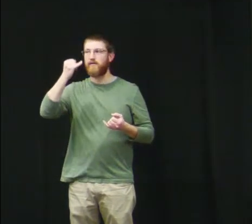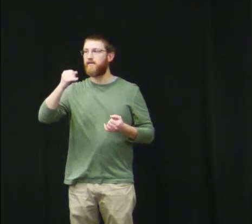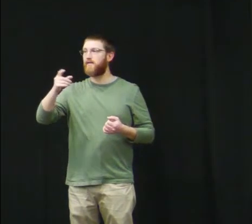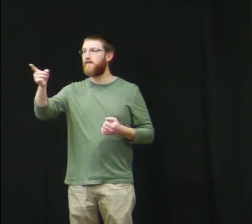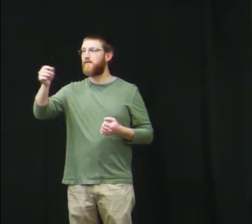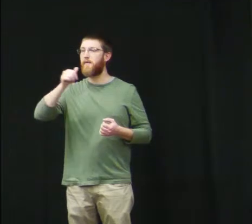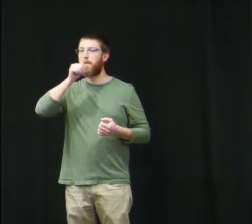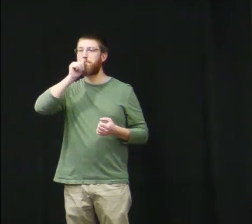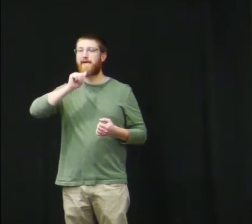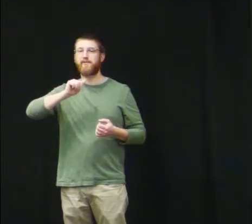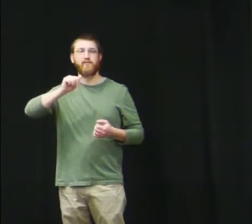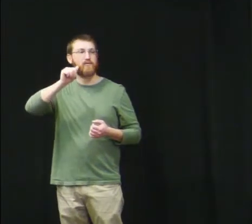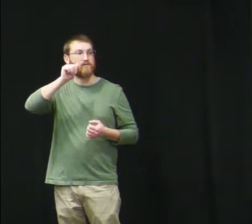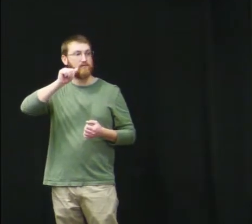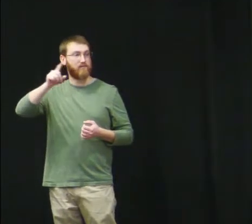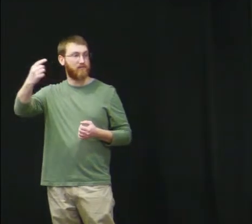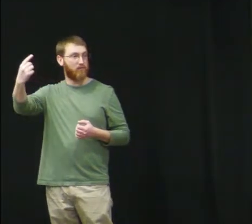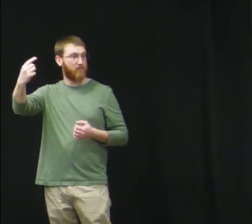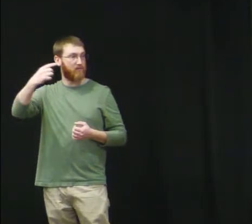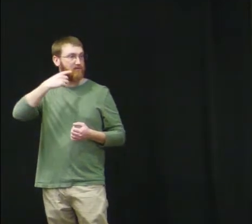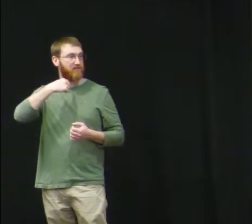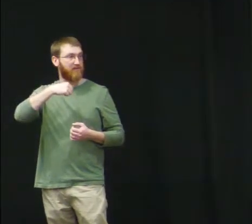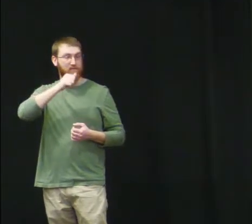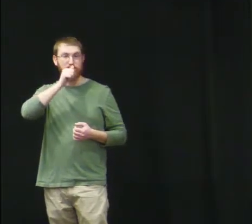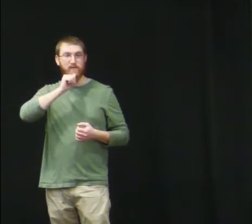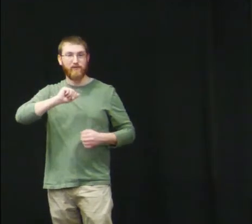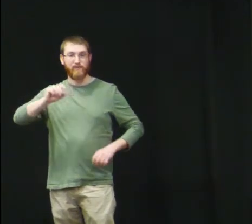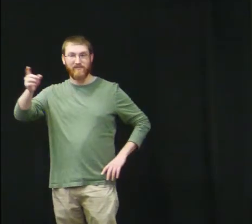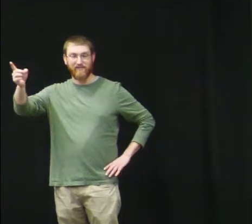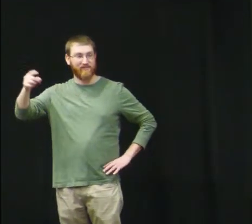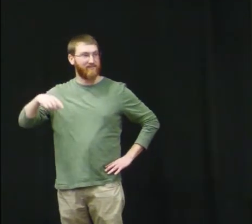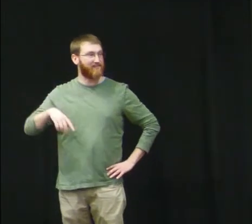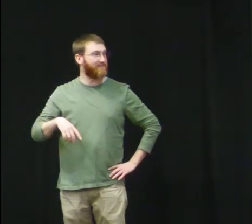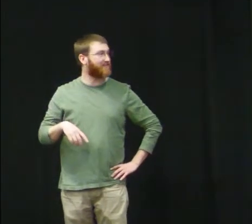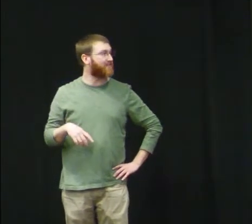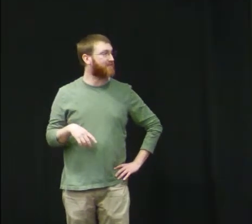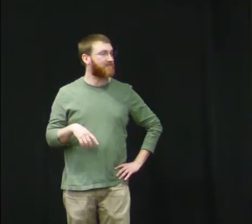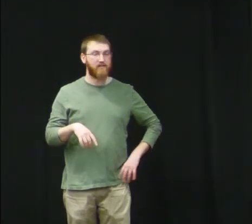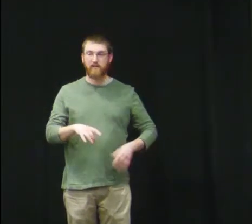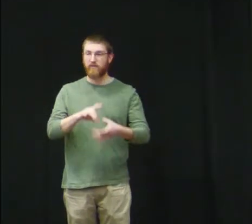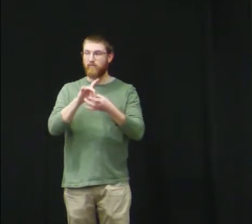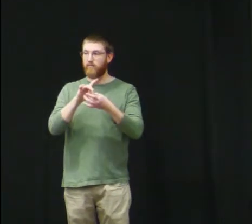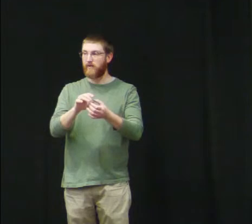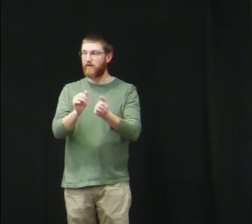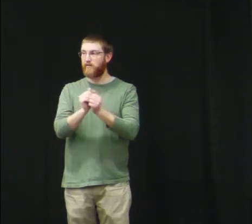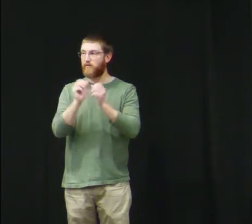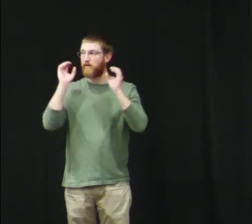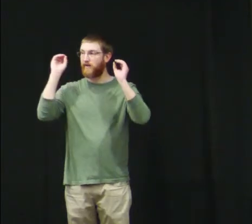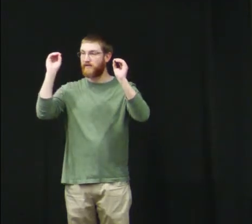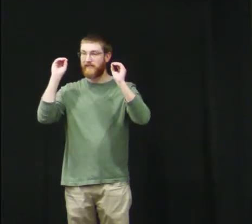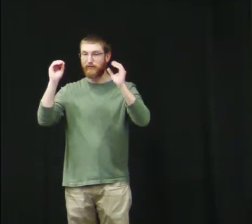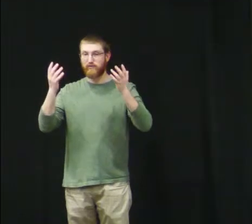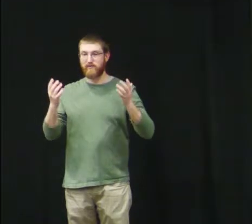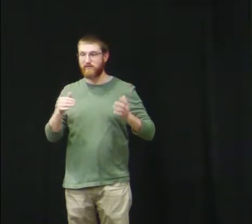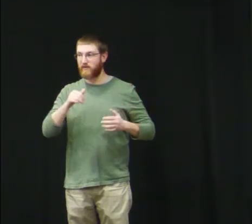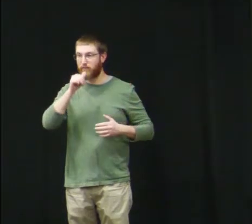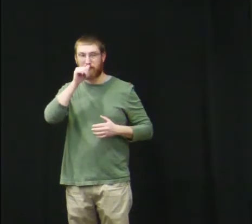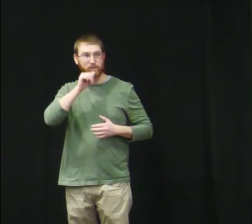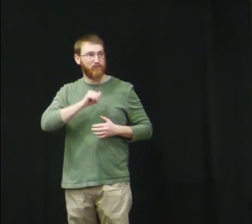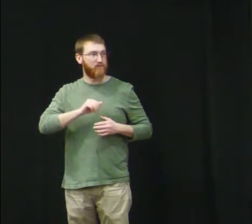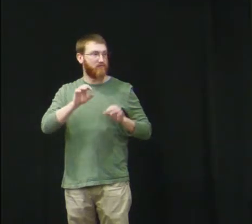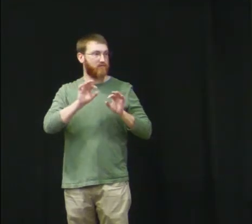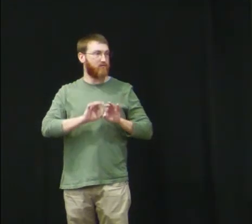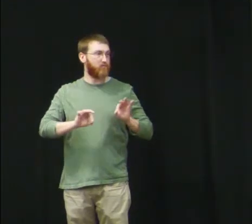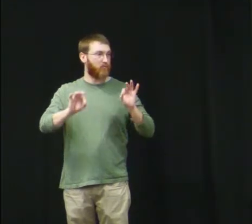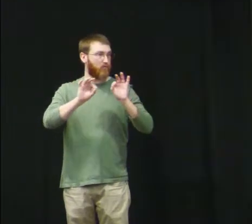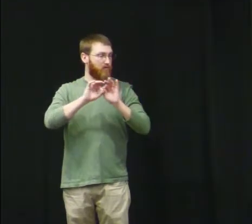Patience. Patience. That's a good one to have. And that's related to teaching, right? Yes. It's a skill related to teaching. We have